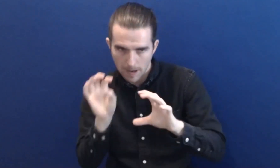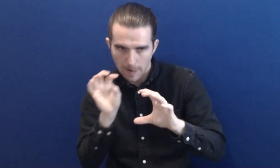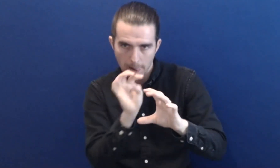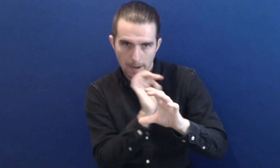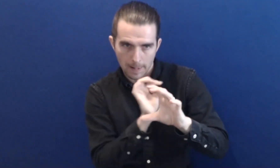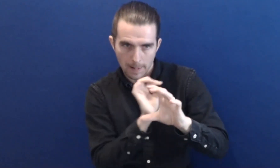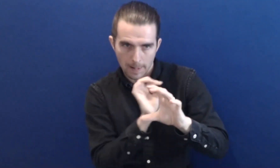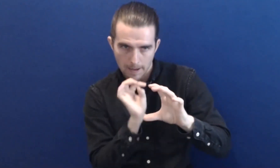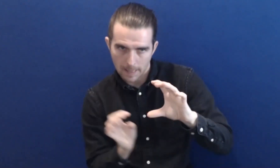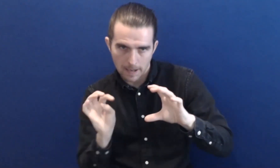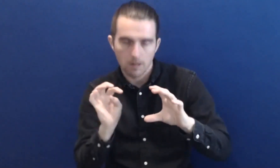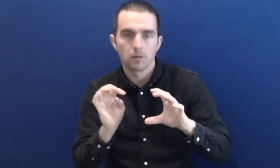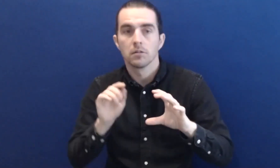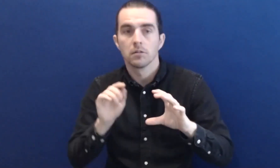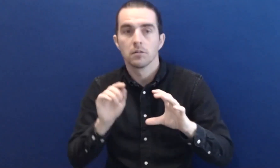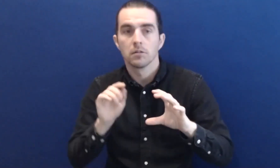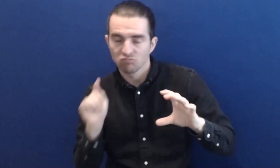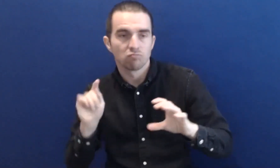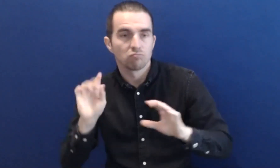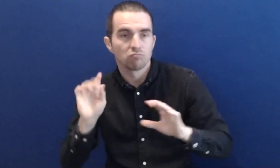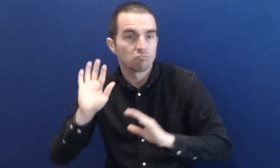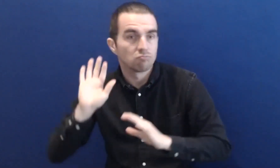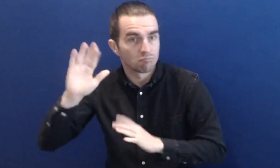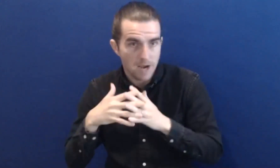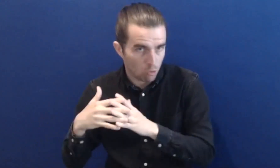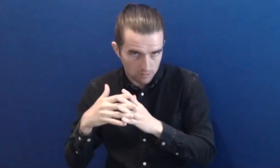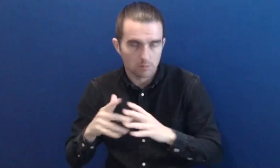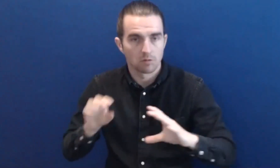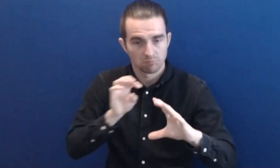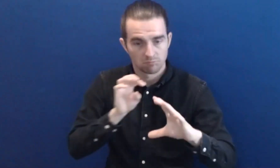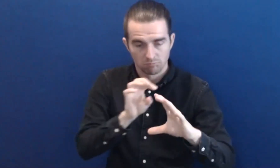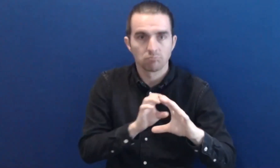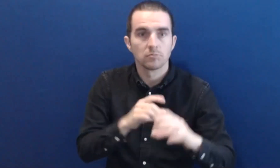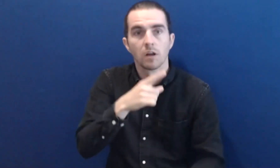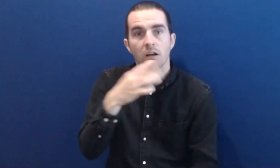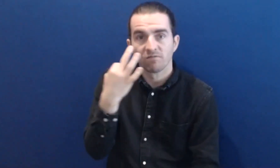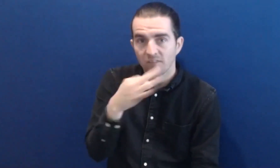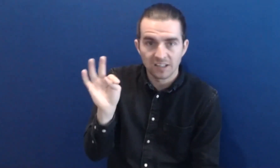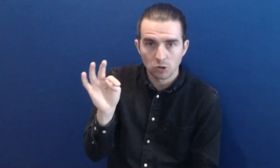members, a majority of which are organizations of persons with disabilities.